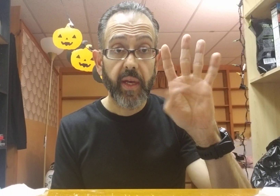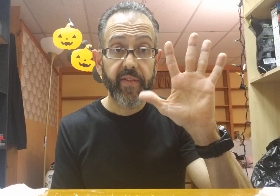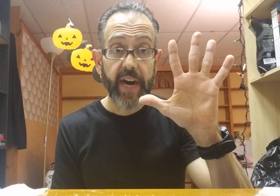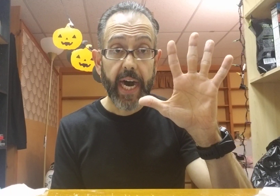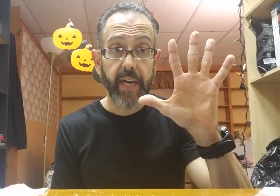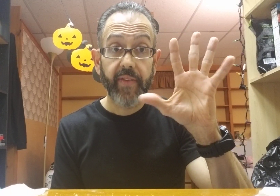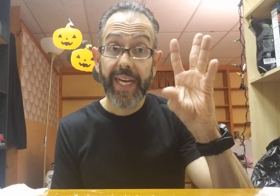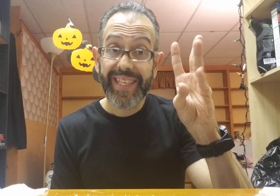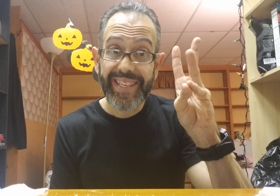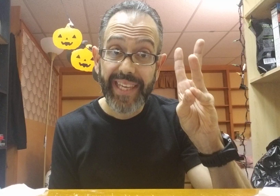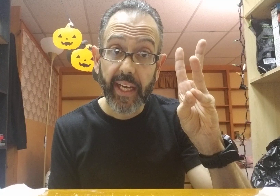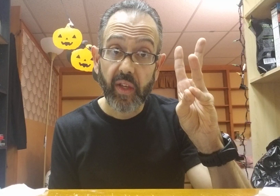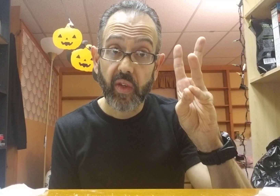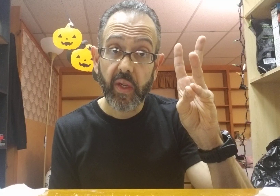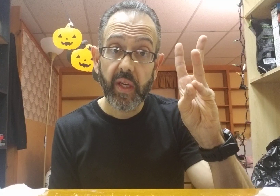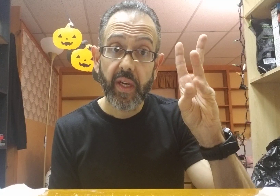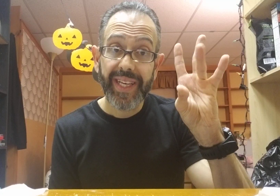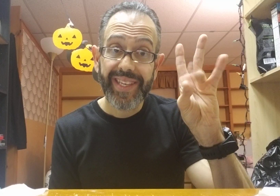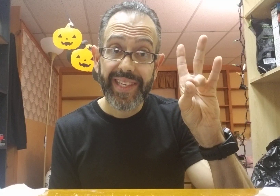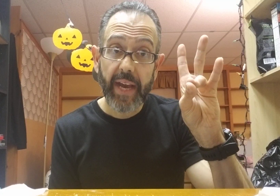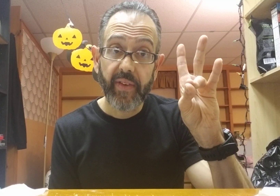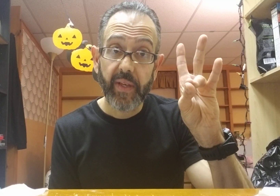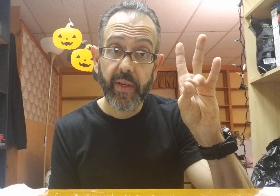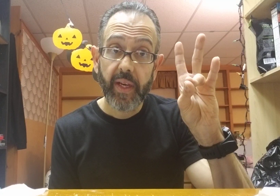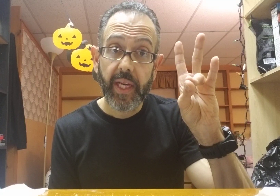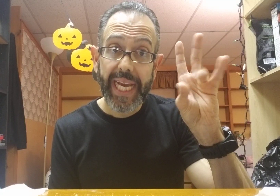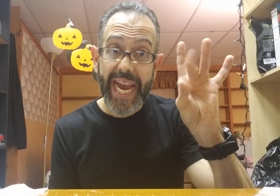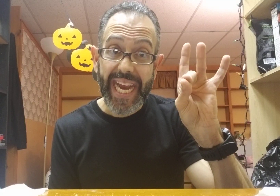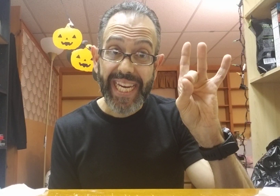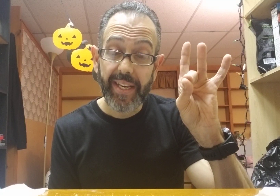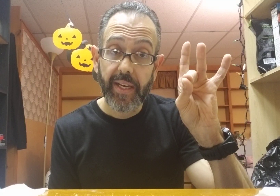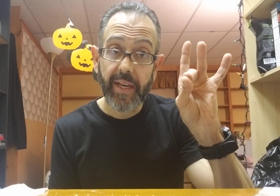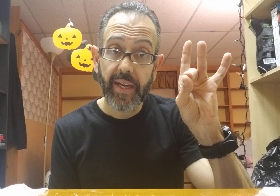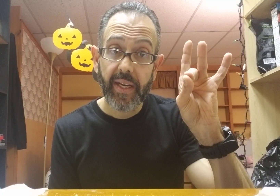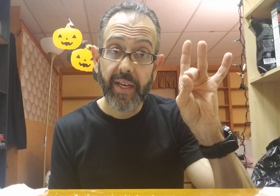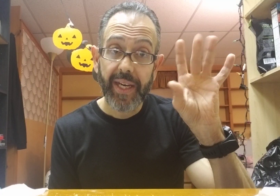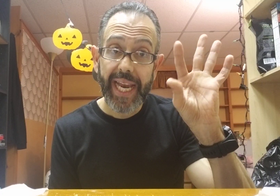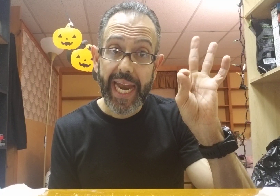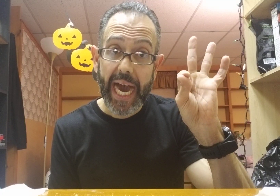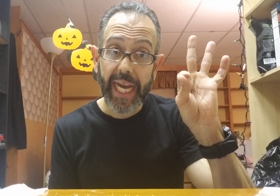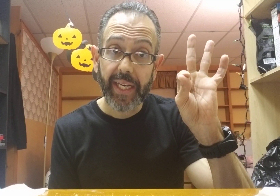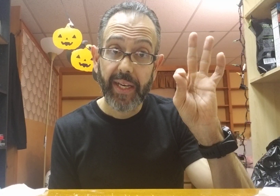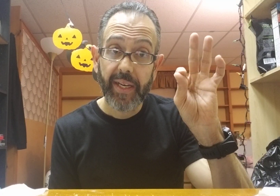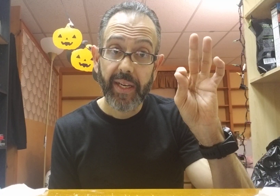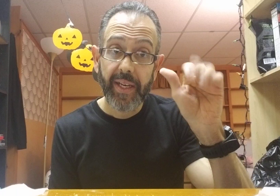5, 6, 7, 8, 9,